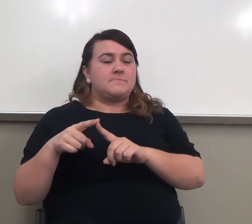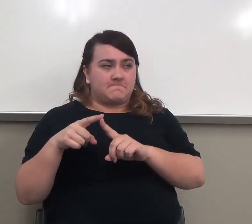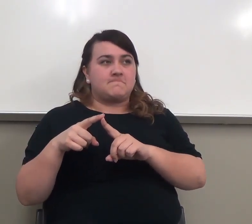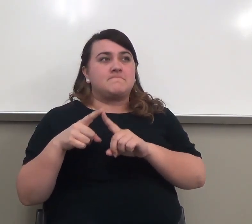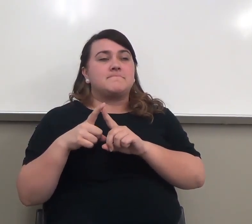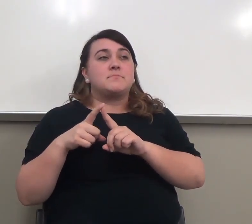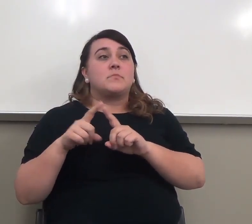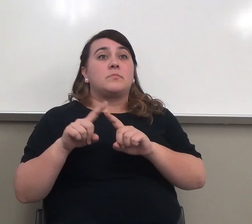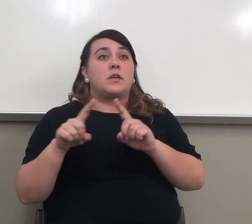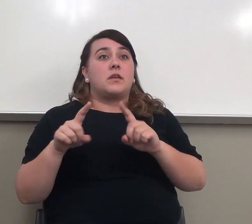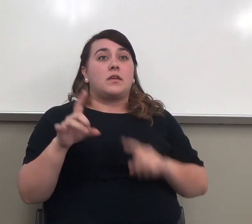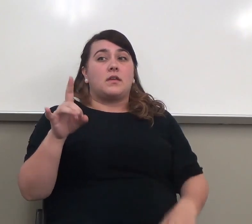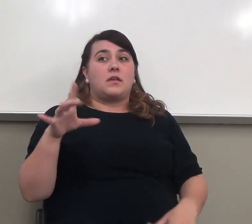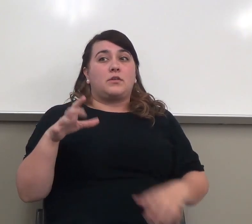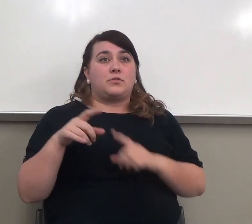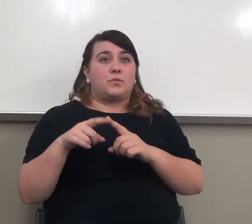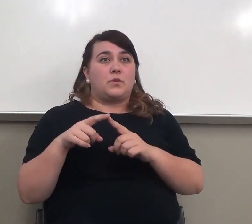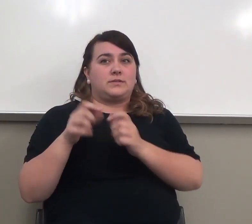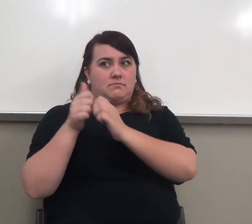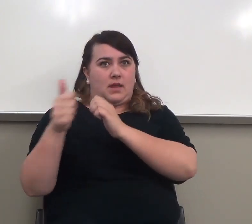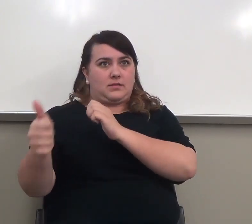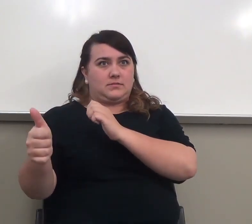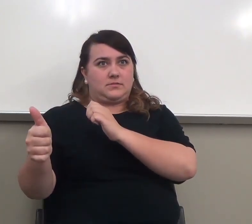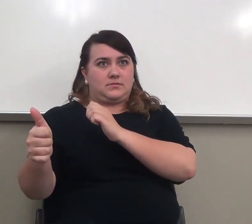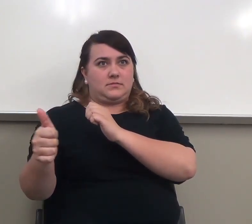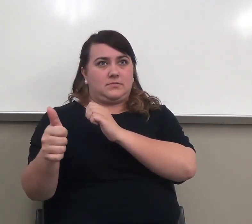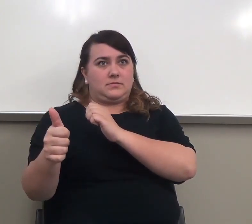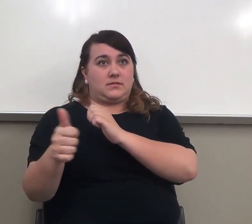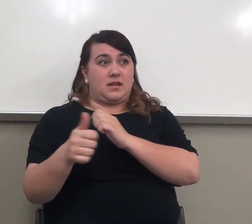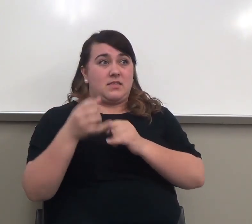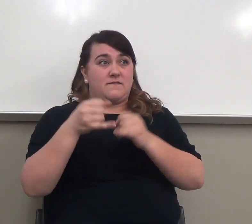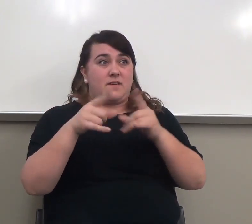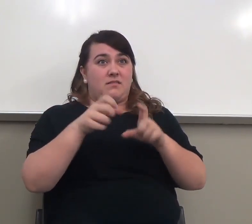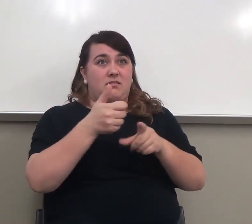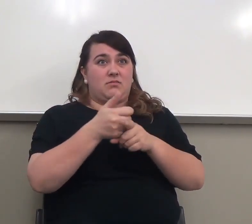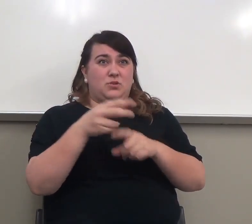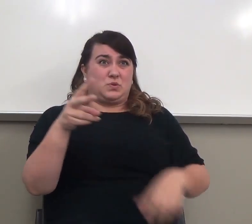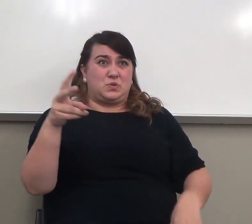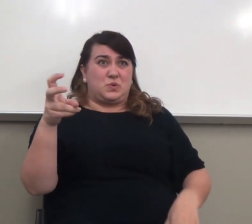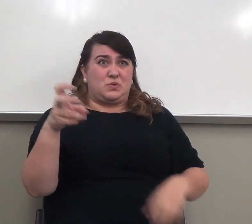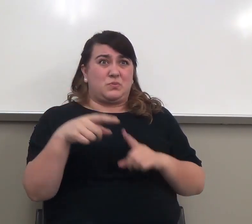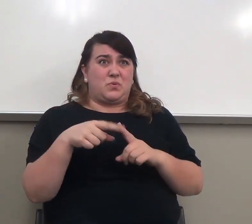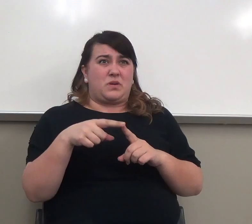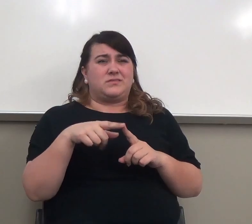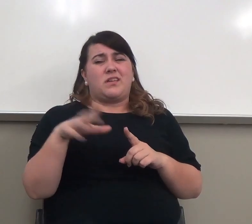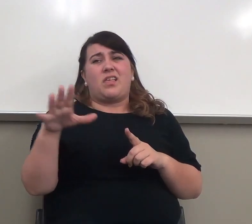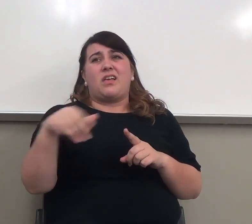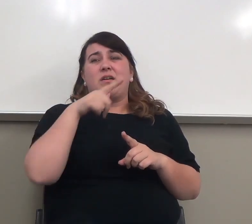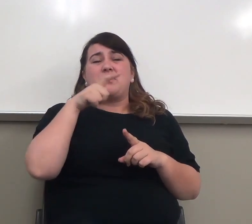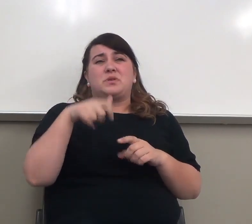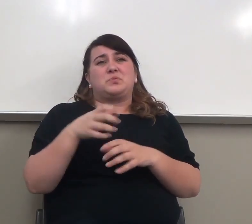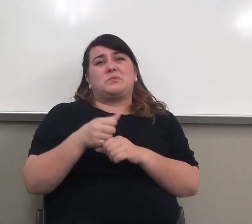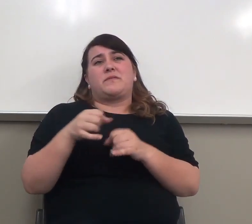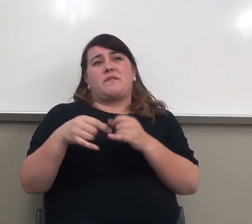but 800 points is passing and the final is 200 points, so I don't need to take the final? Have you ever been in that situation?